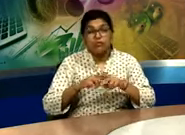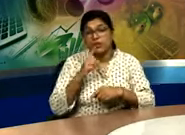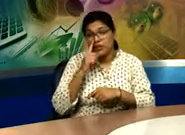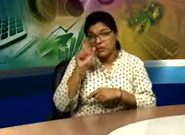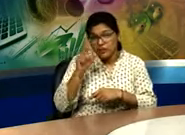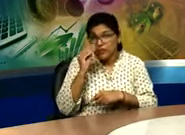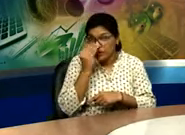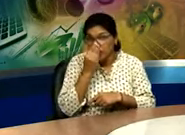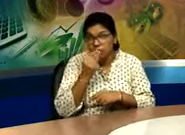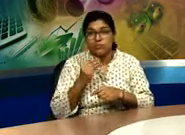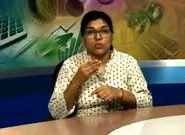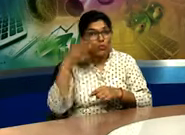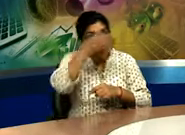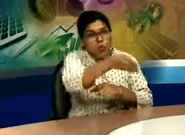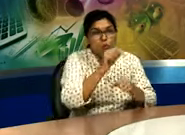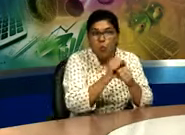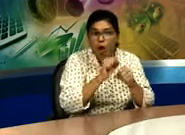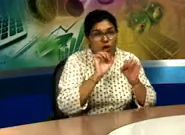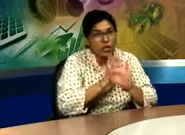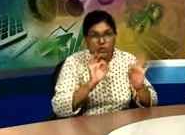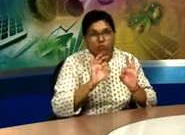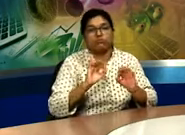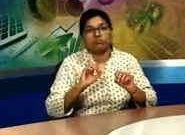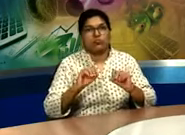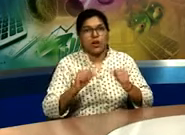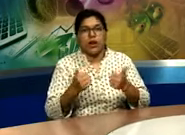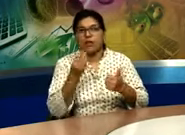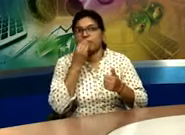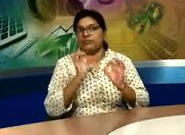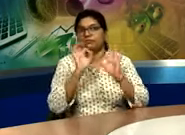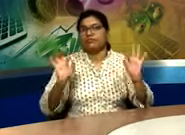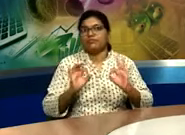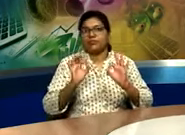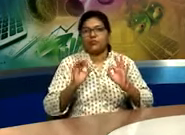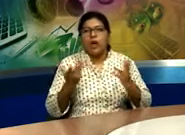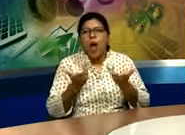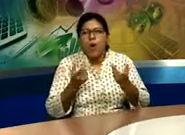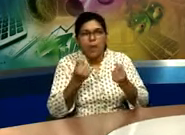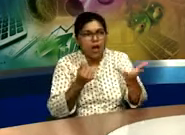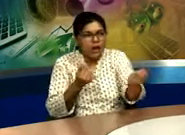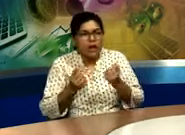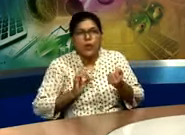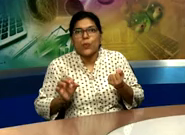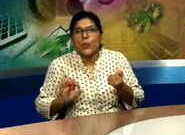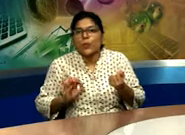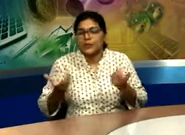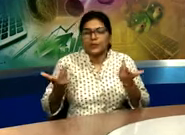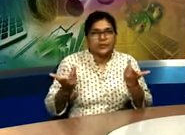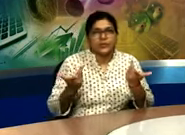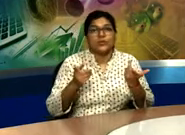So every day she had to go to work and also look after